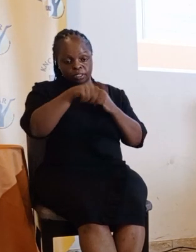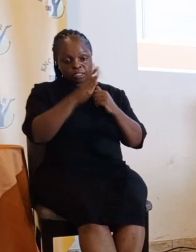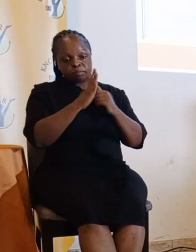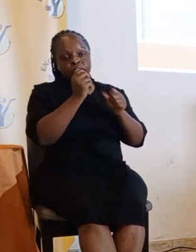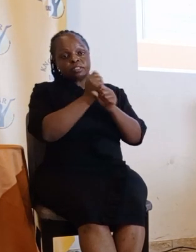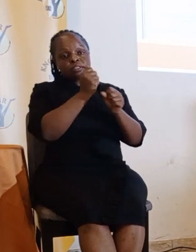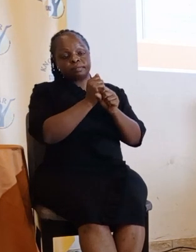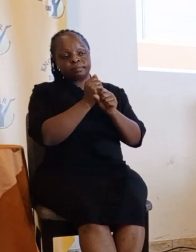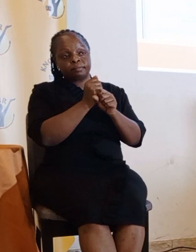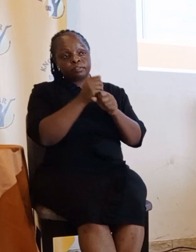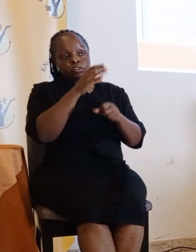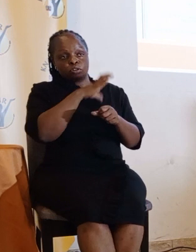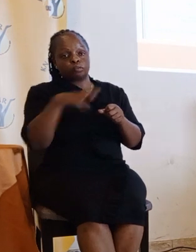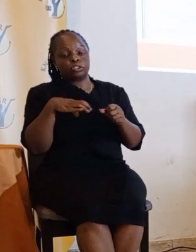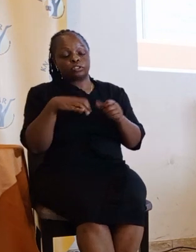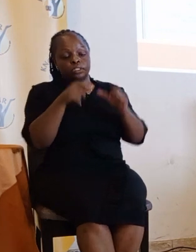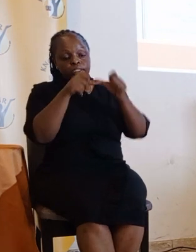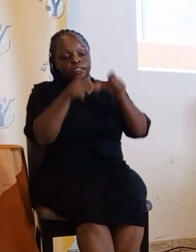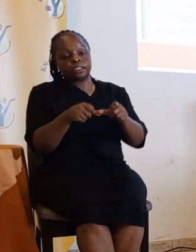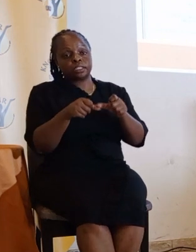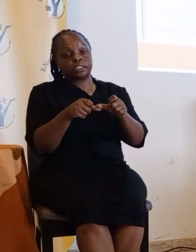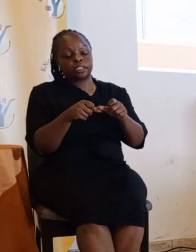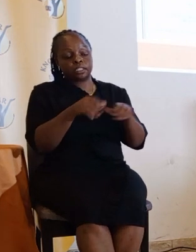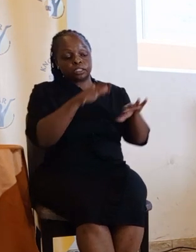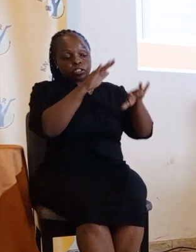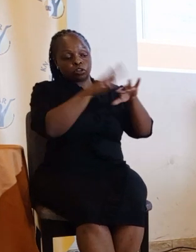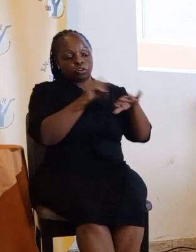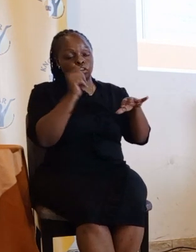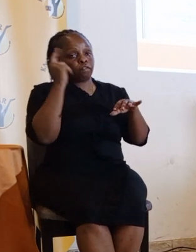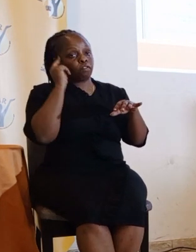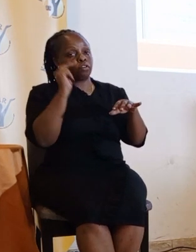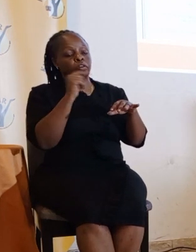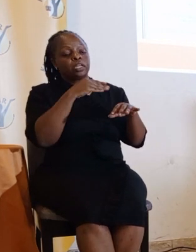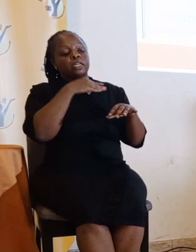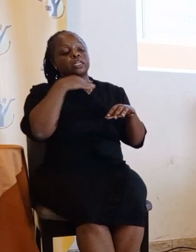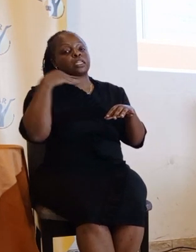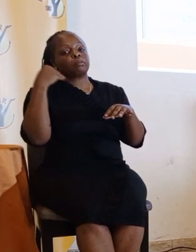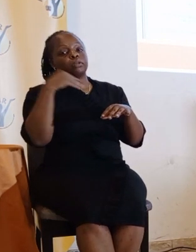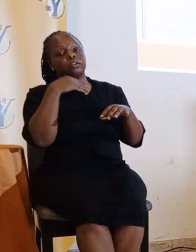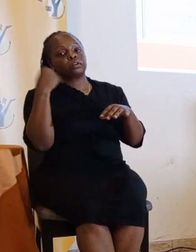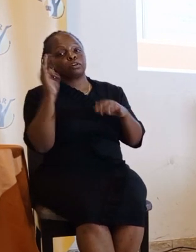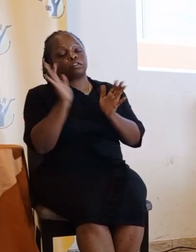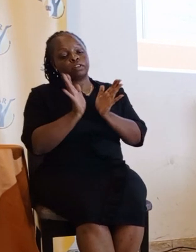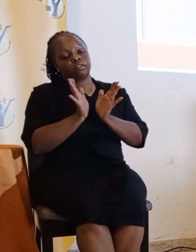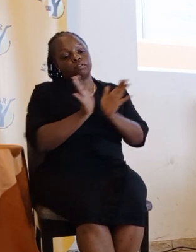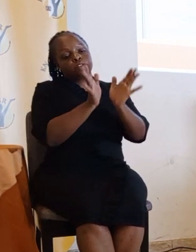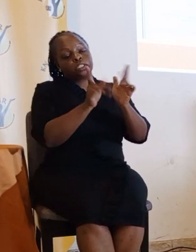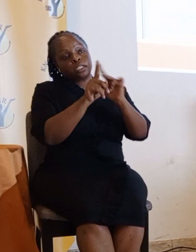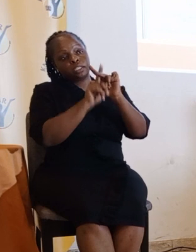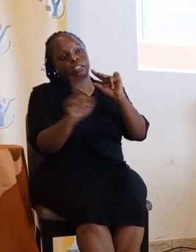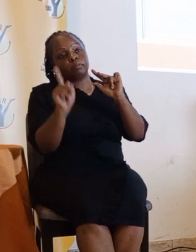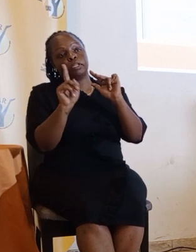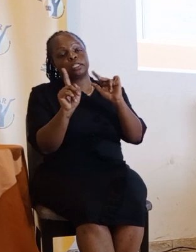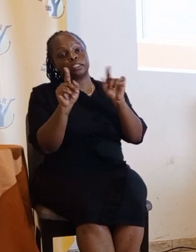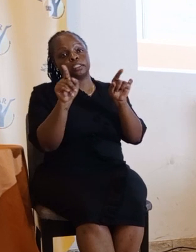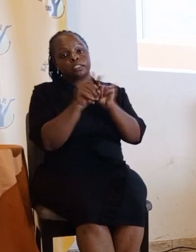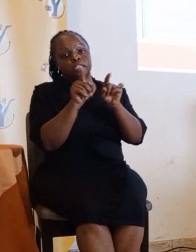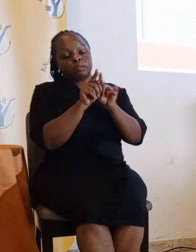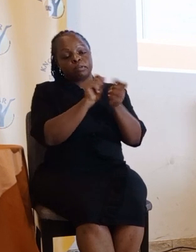out. The Commission sustains its call for the criminalization of enforced disappearance and